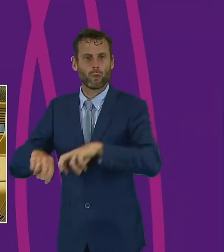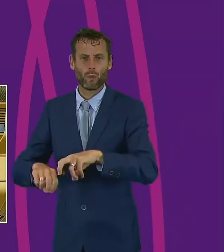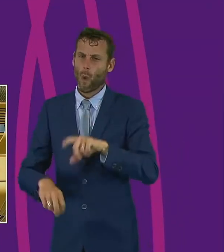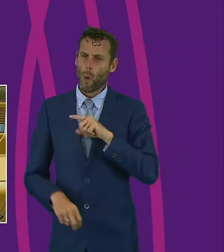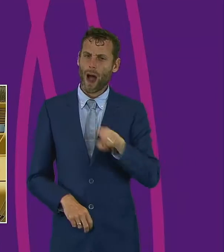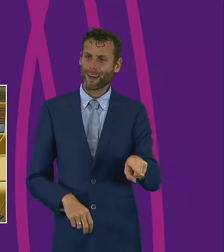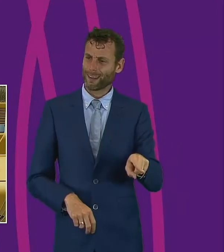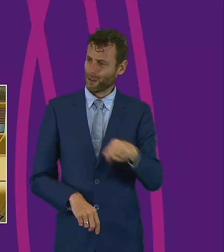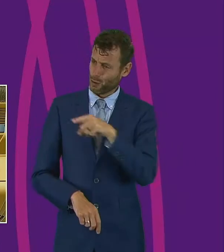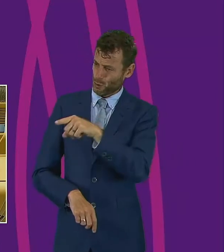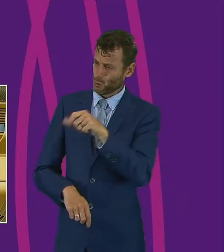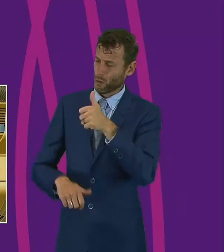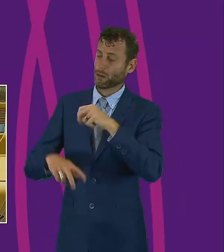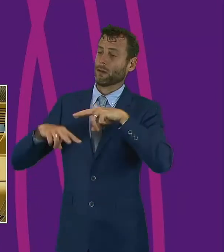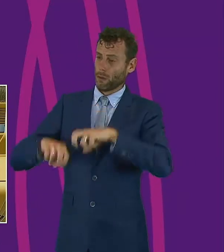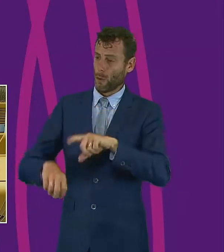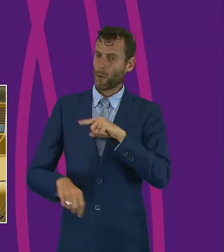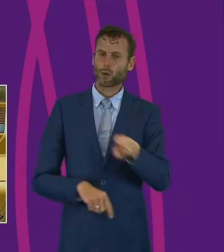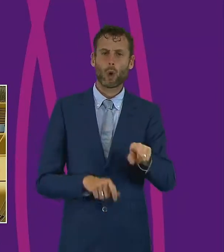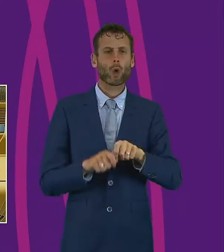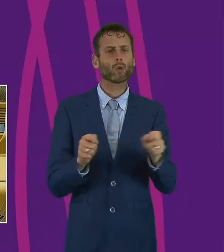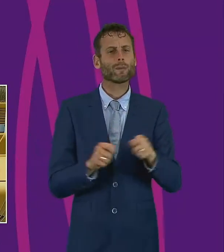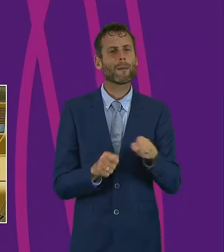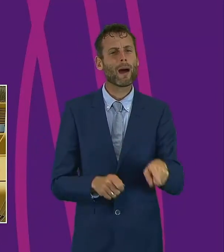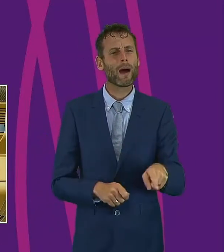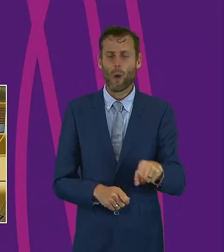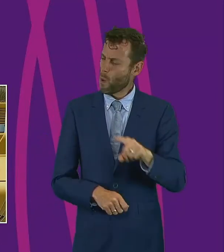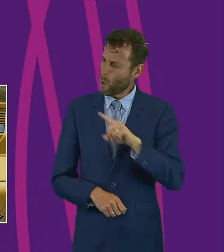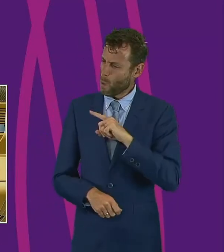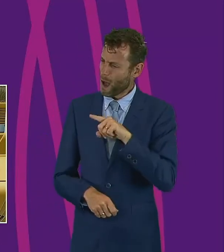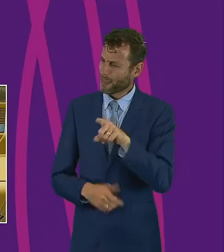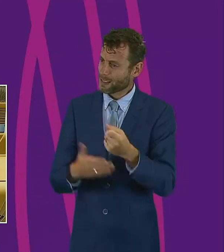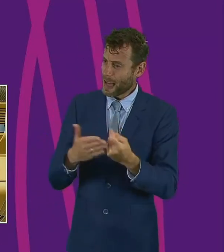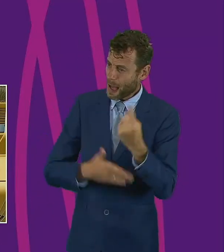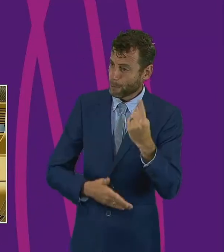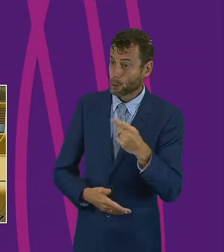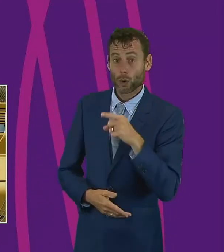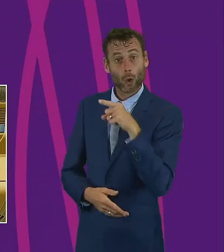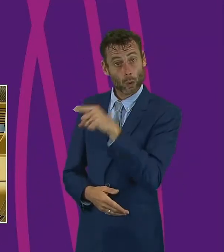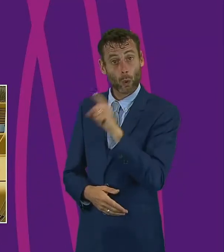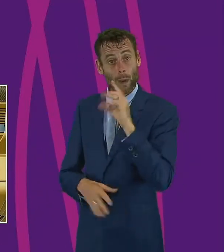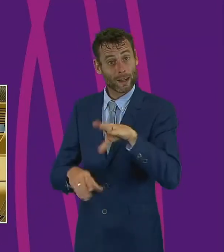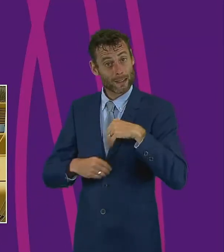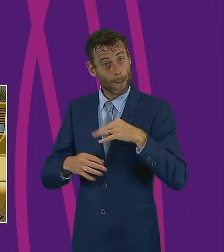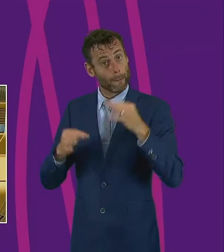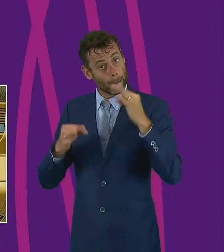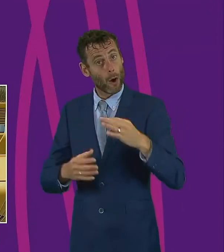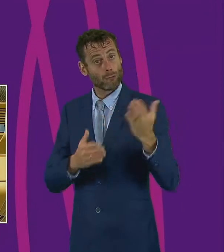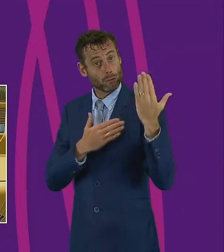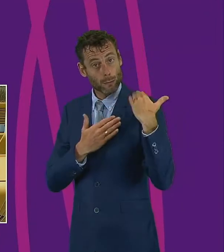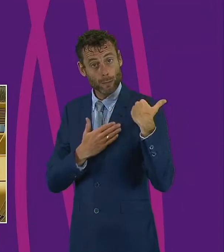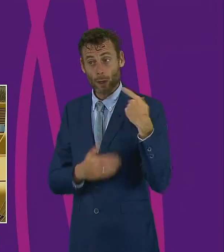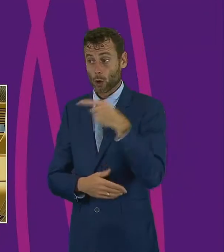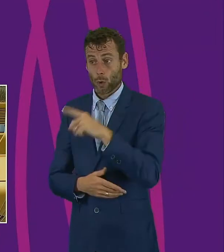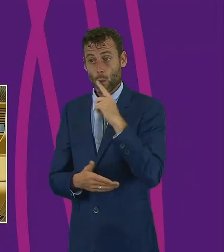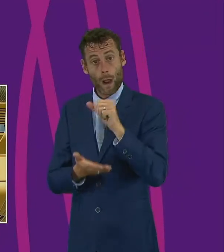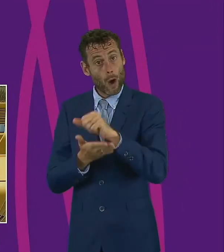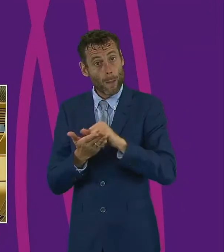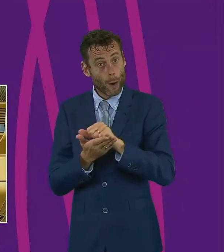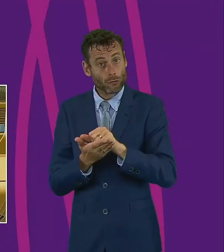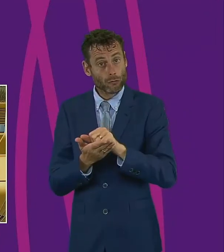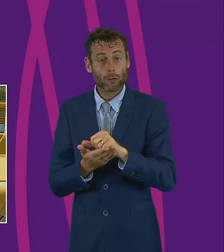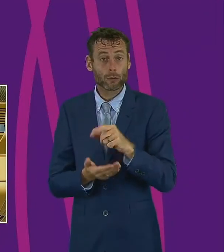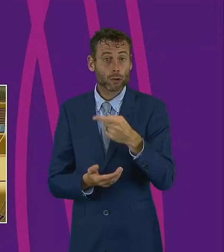was this allowed to happen? Will you accept full responsibility? And will you today apologise to care home